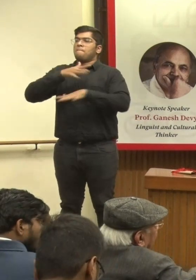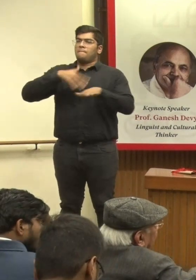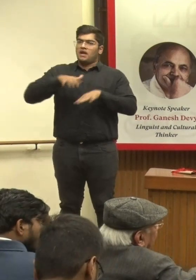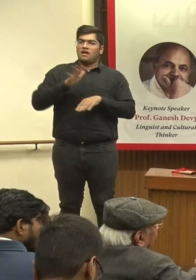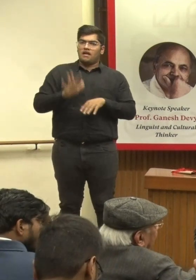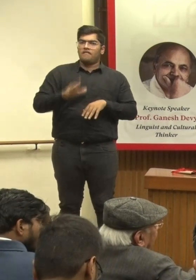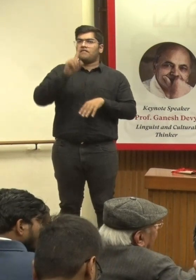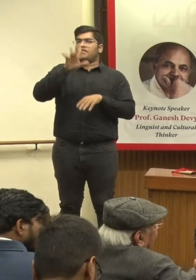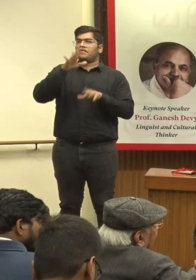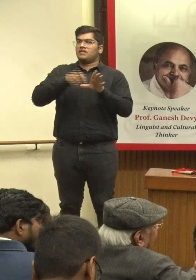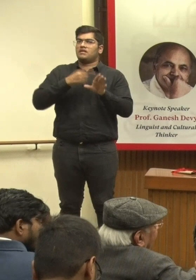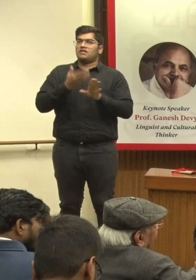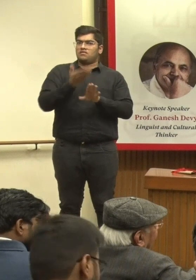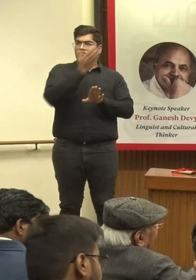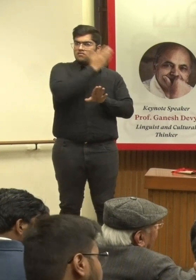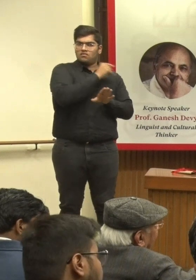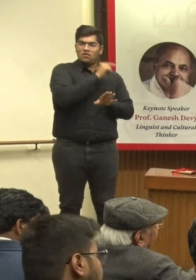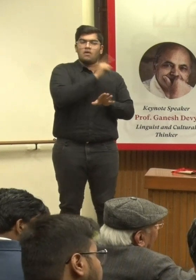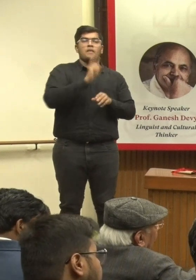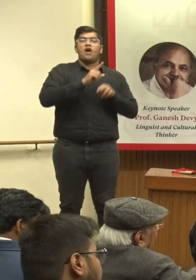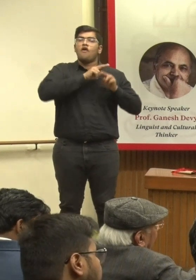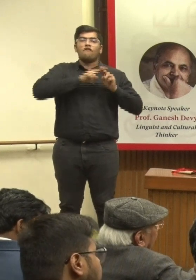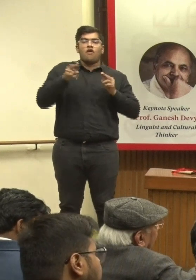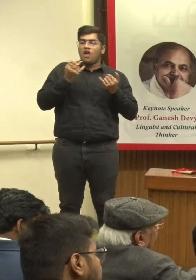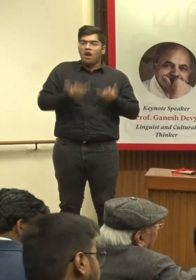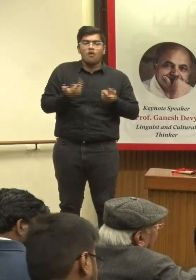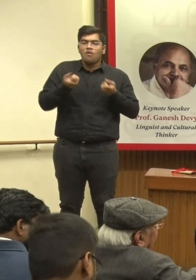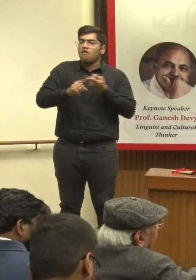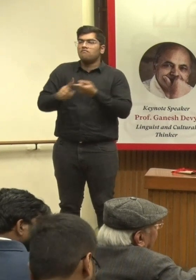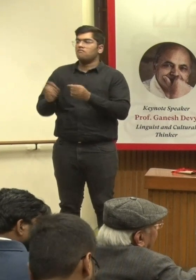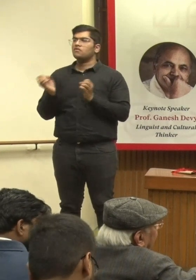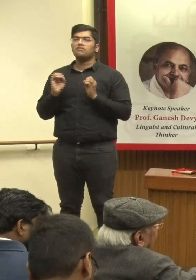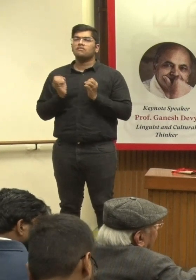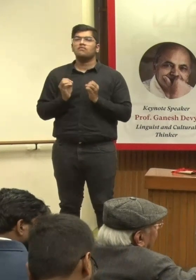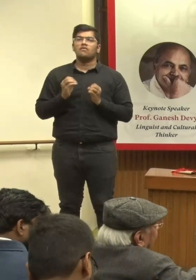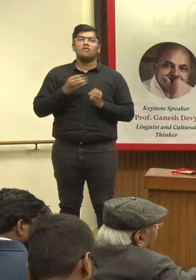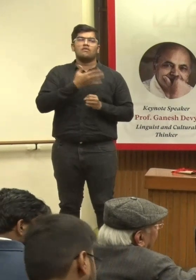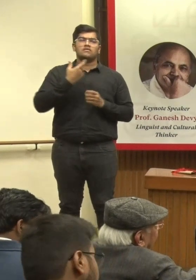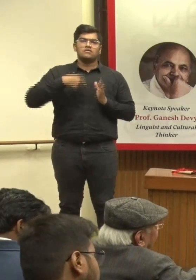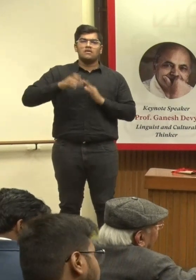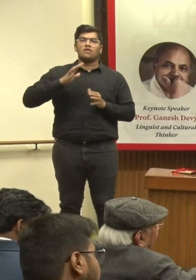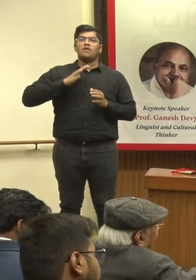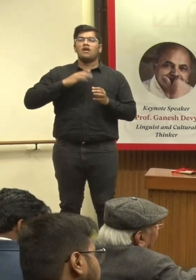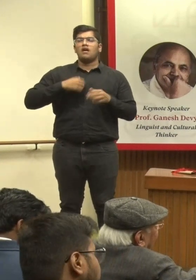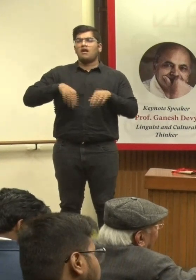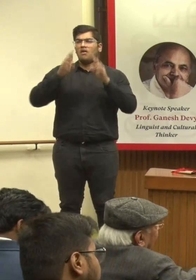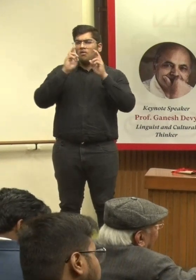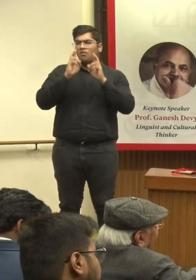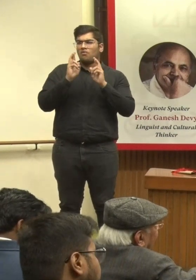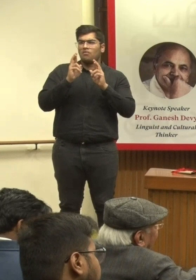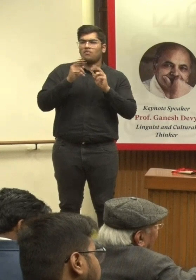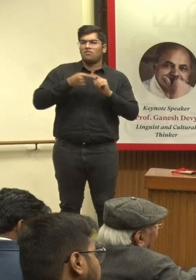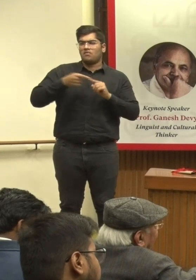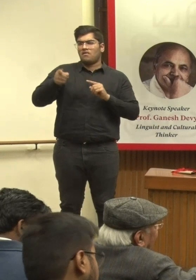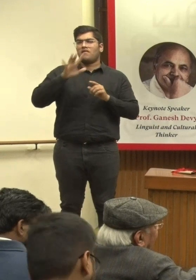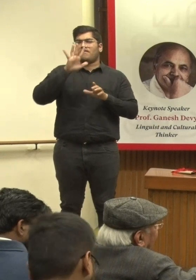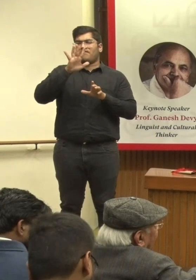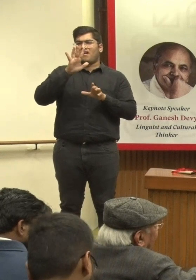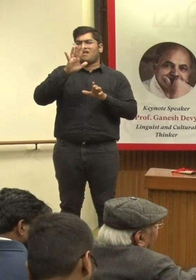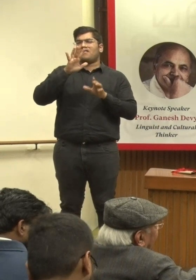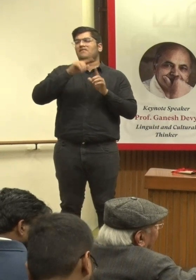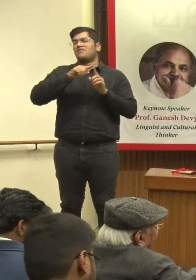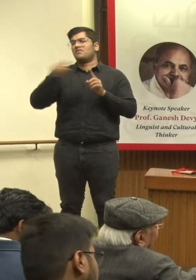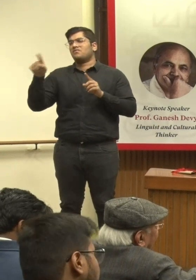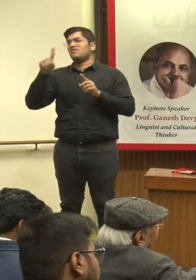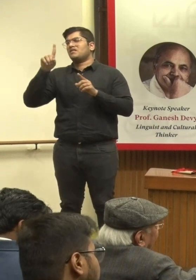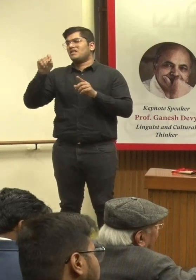That, I believe, has not happened fully, and I hope in the next 5, 6, 7, 8,